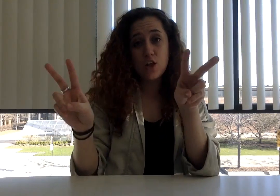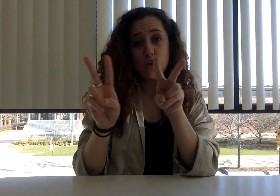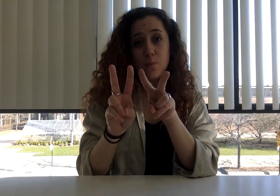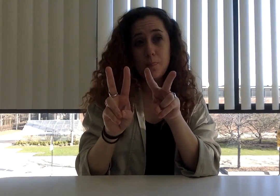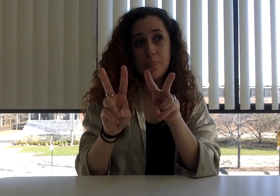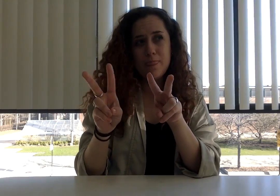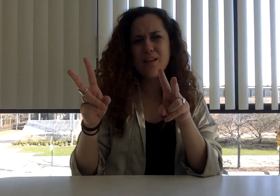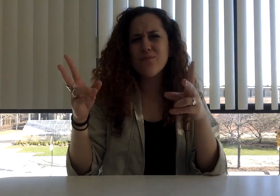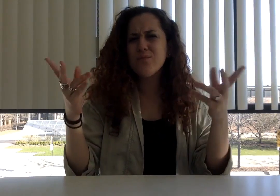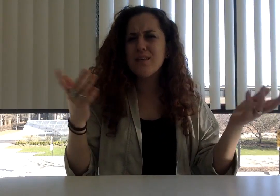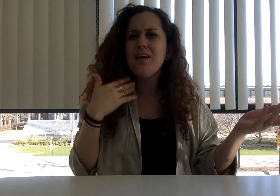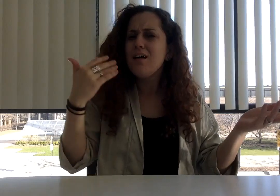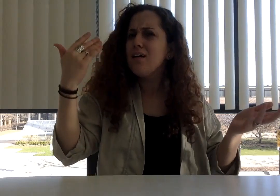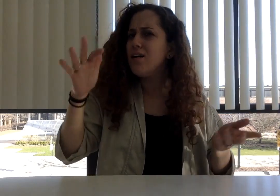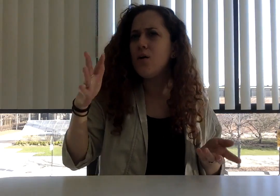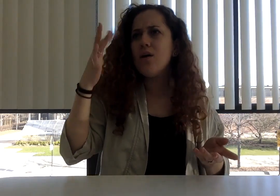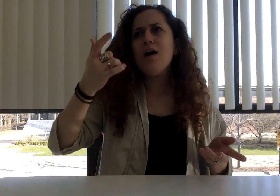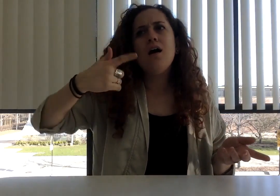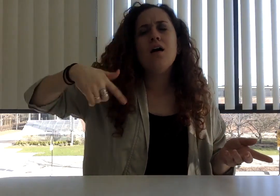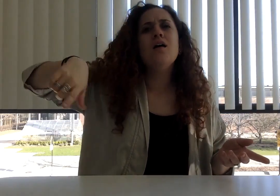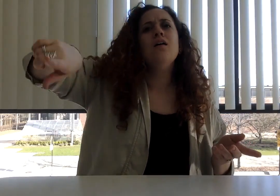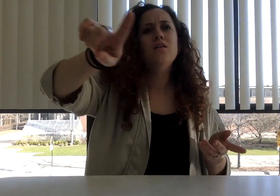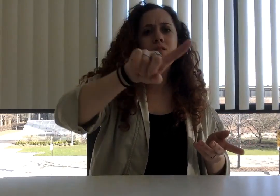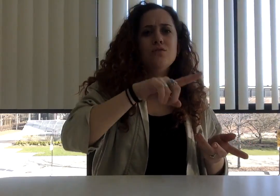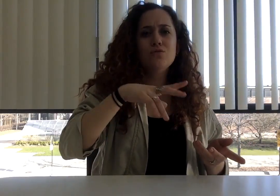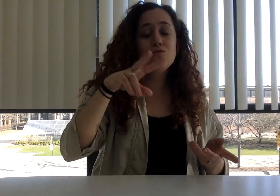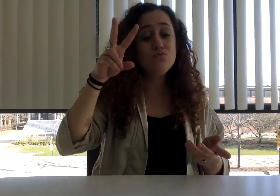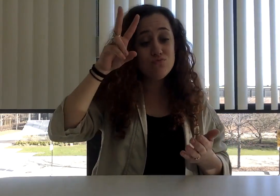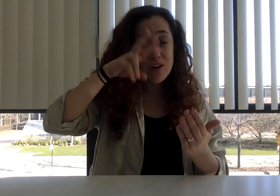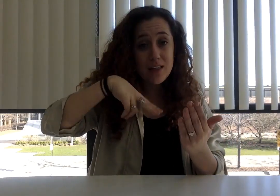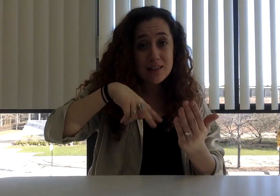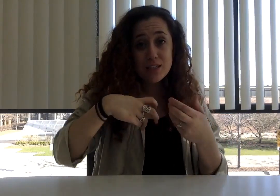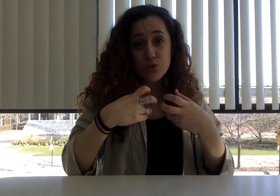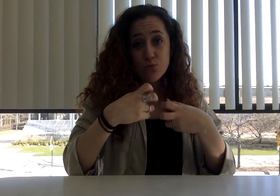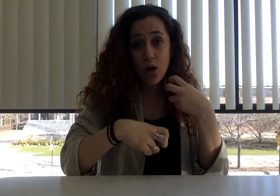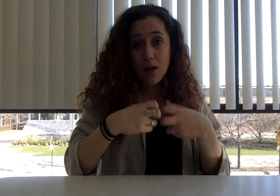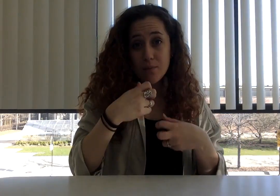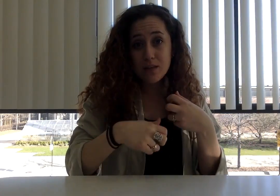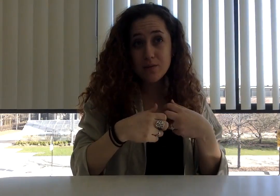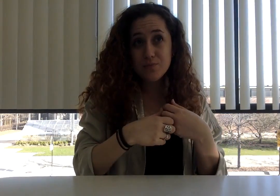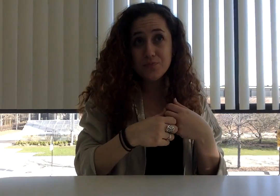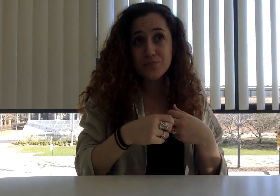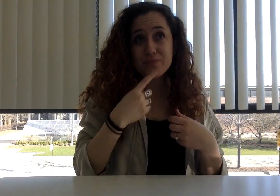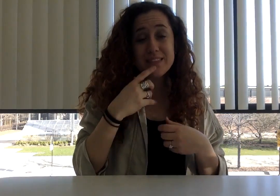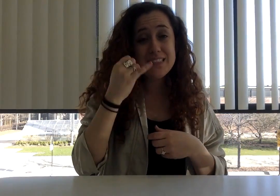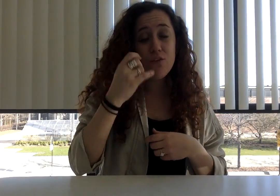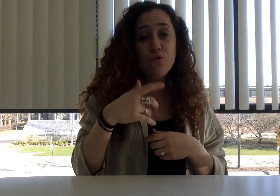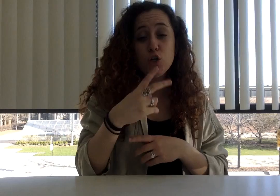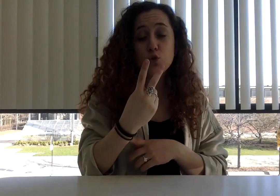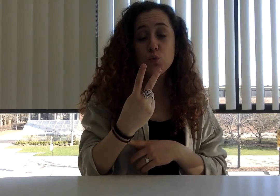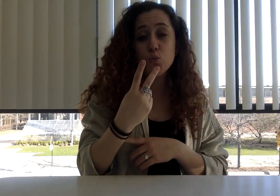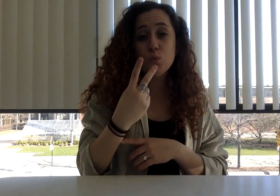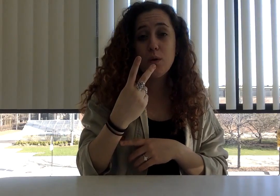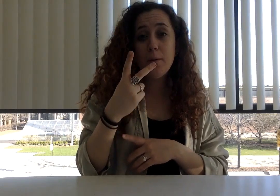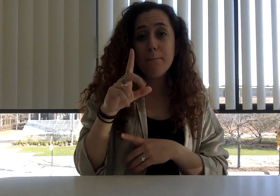this as if a 2-pound board breaks with 24 pounds of pressure, a 5-pound